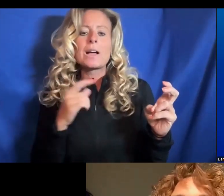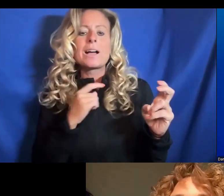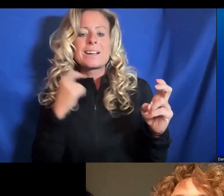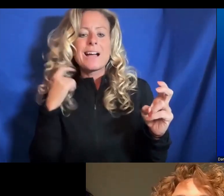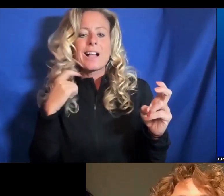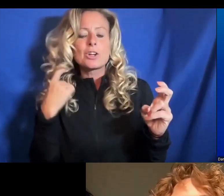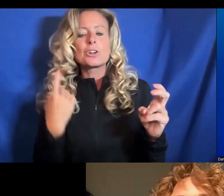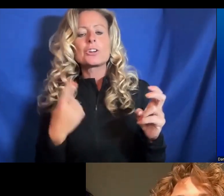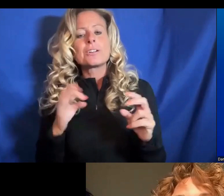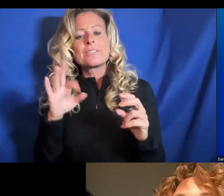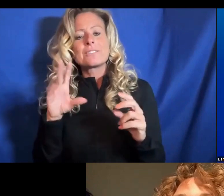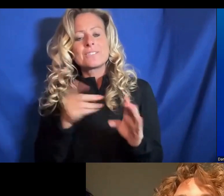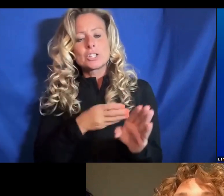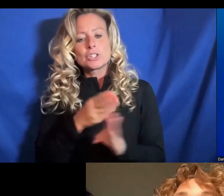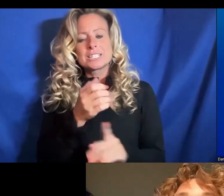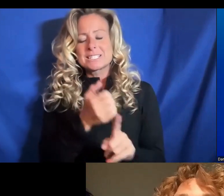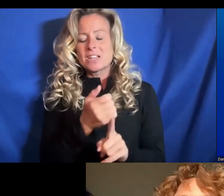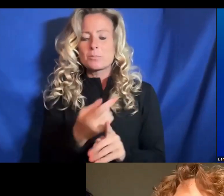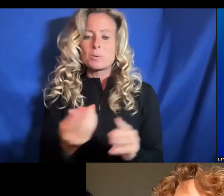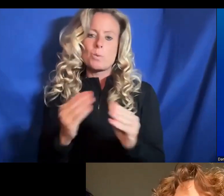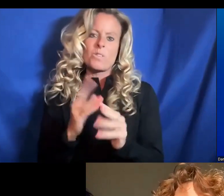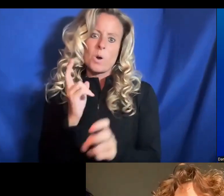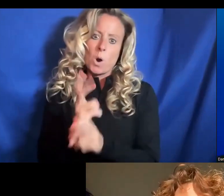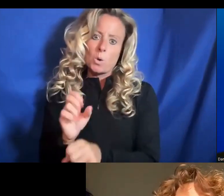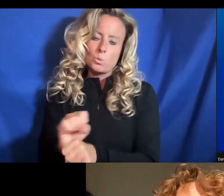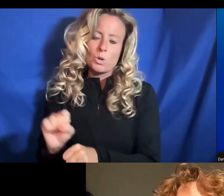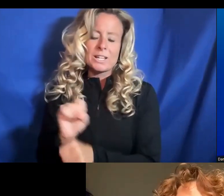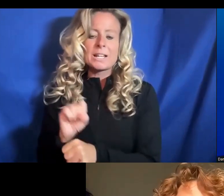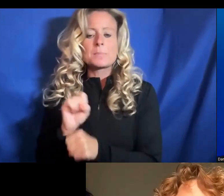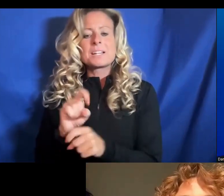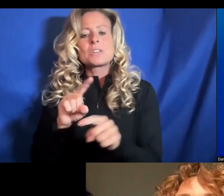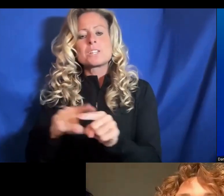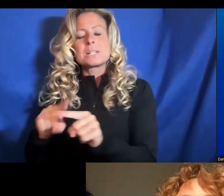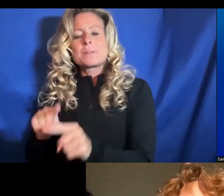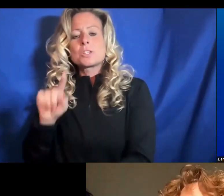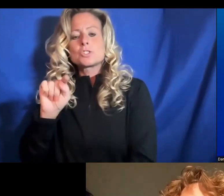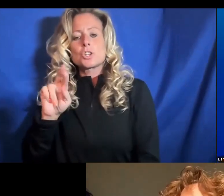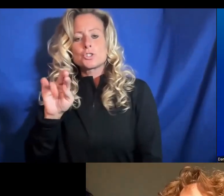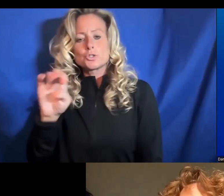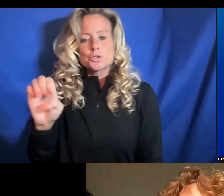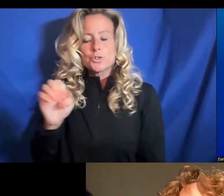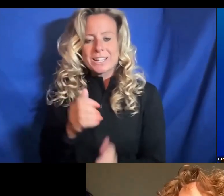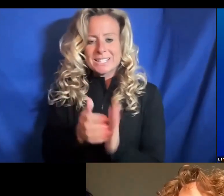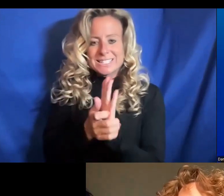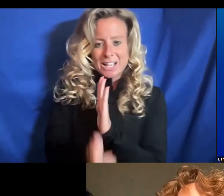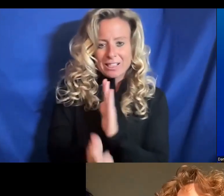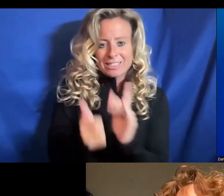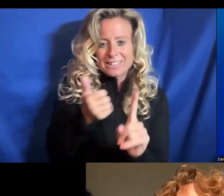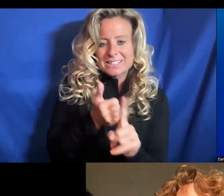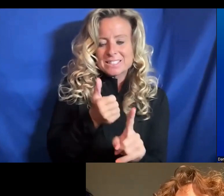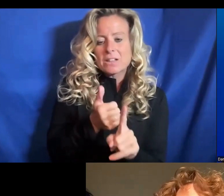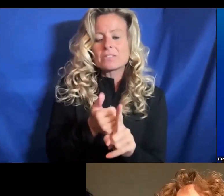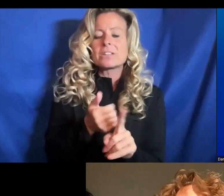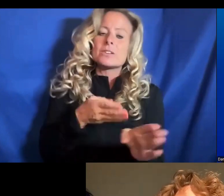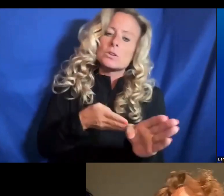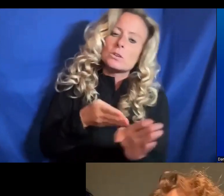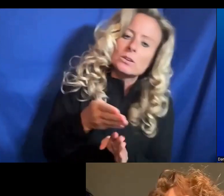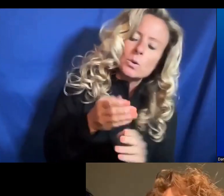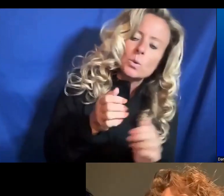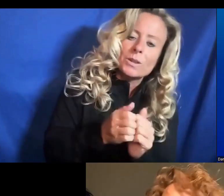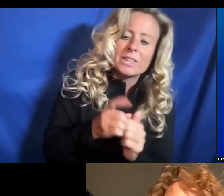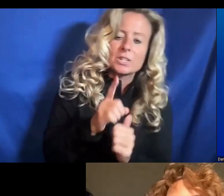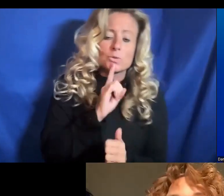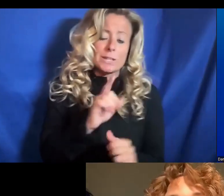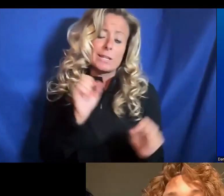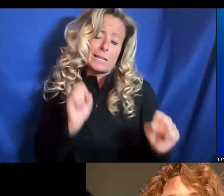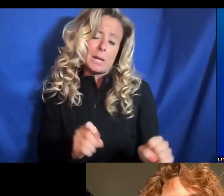it depends on where you're located. I think it depends on your skill set. And if you hone in on this career path there,